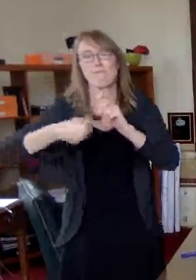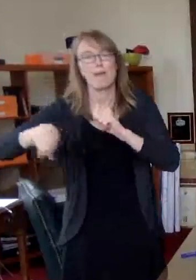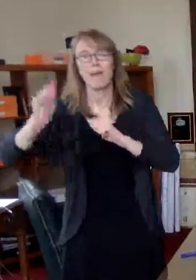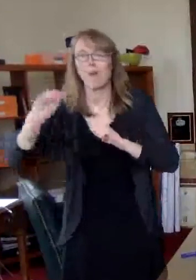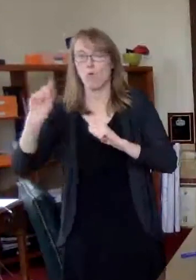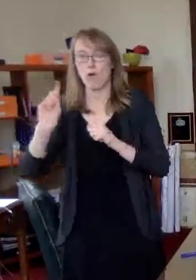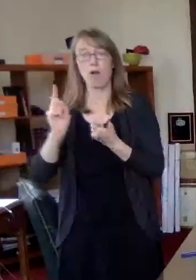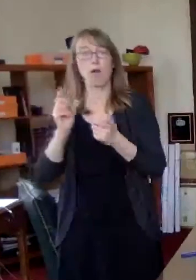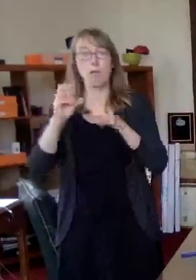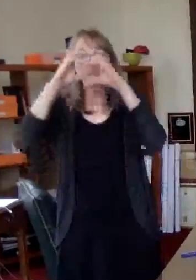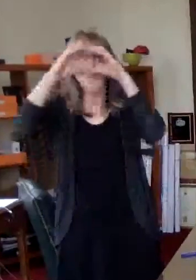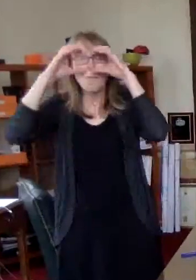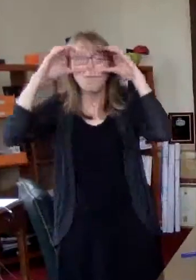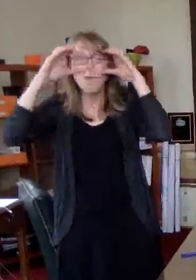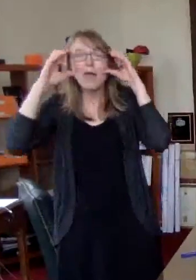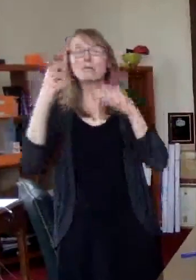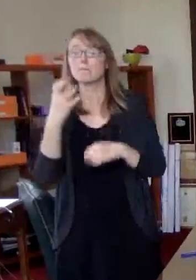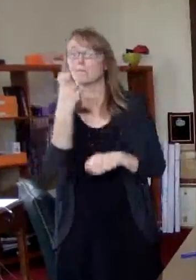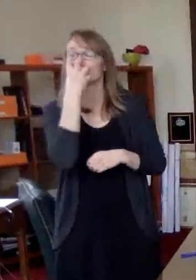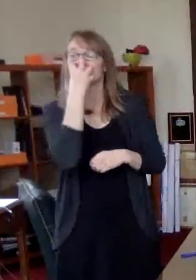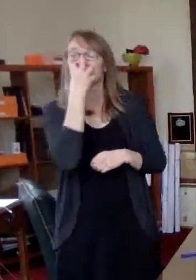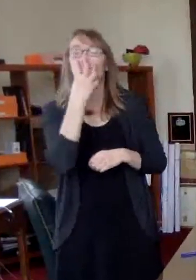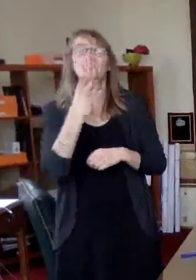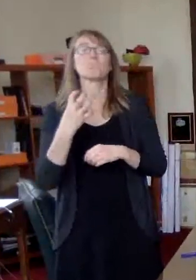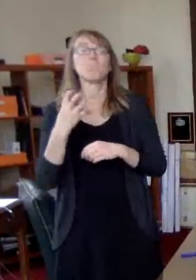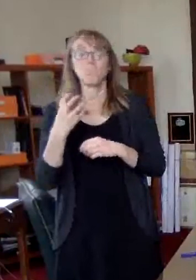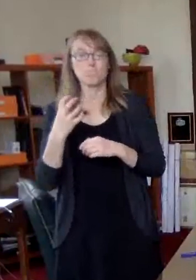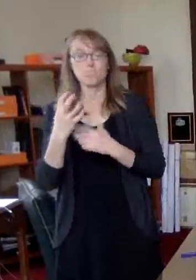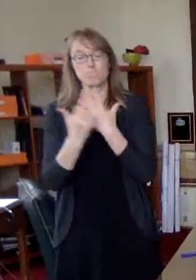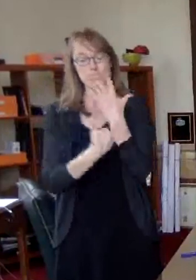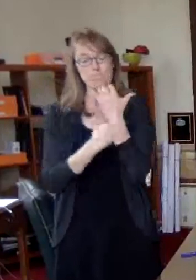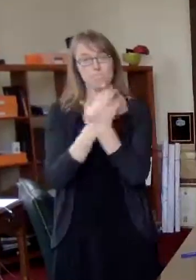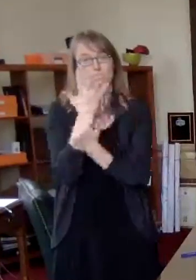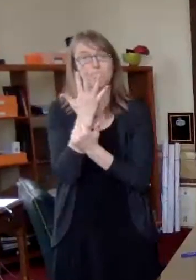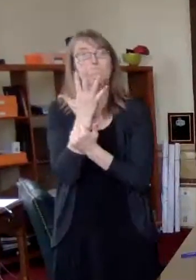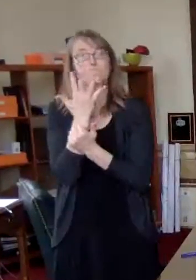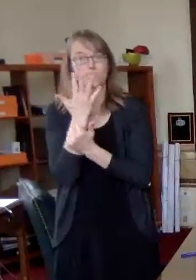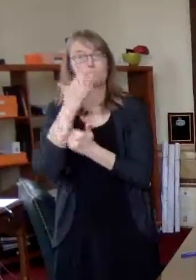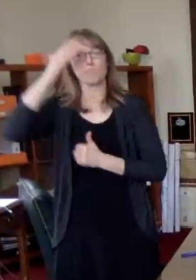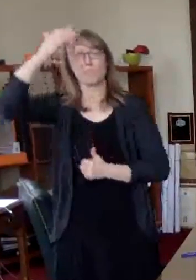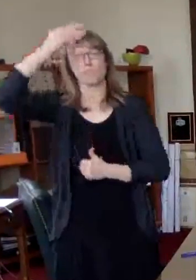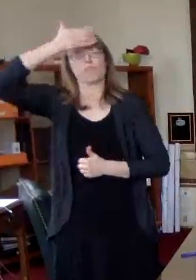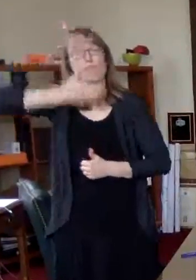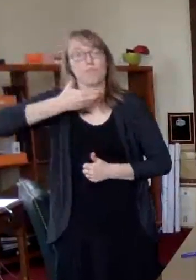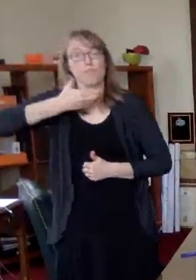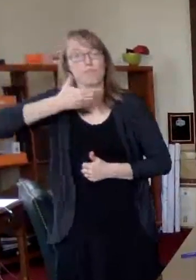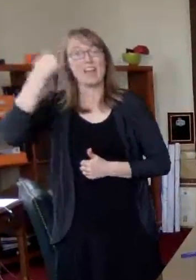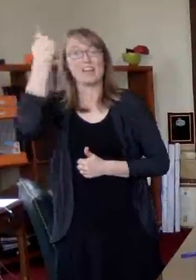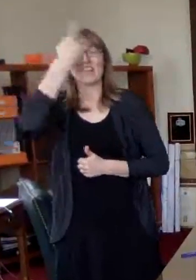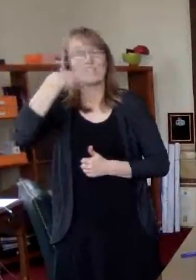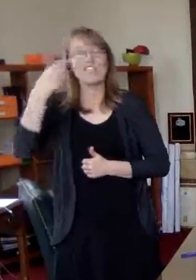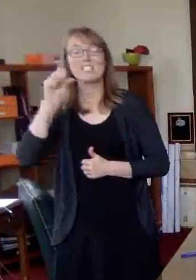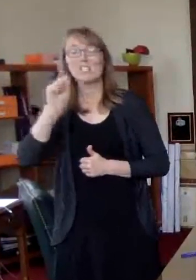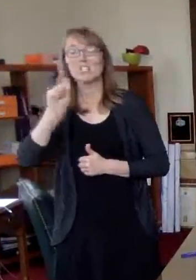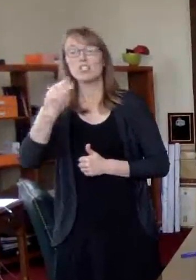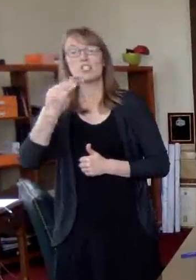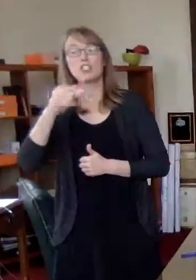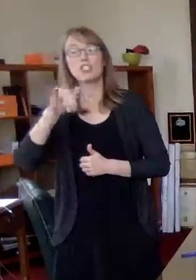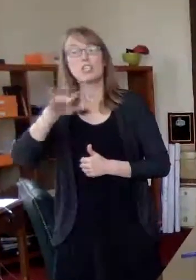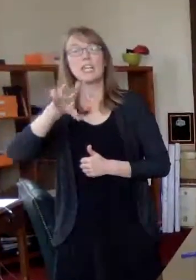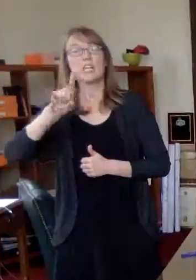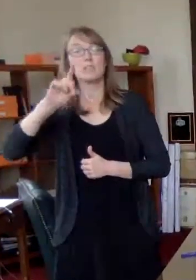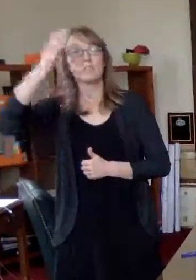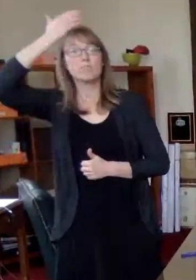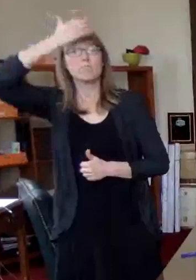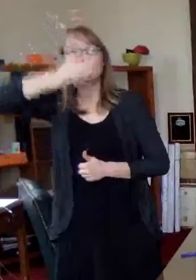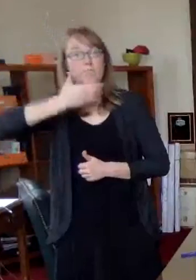hand sanitizer, face shields. We are trying to get enough. We have enough for right this minute, but we're going